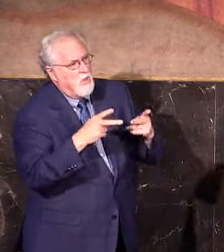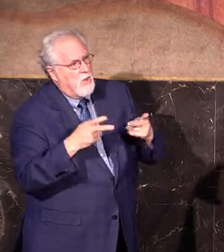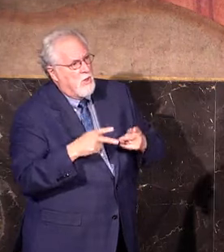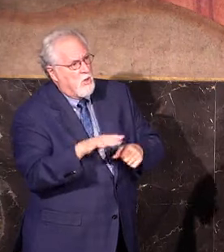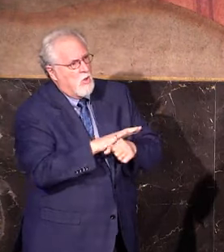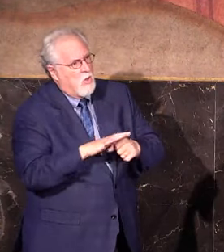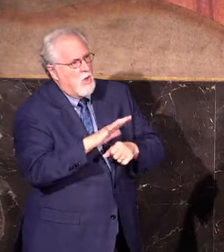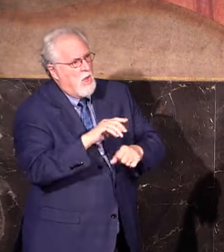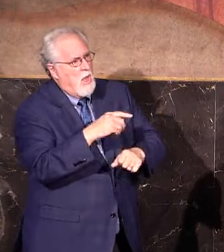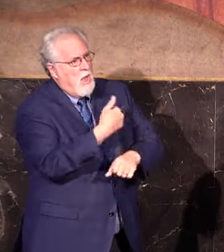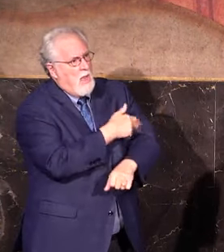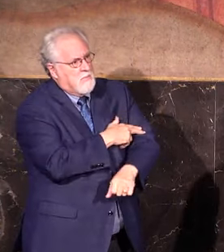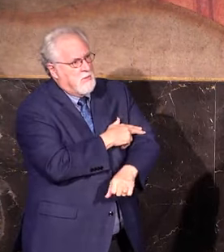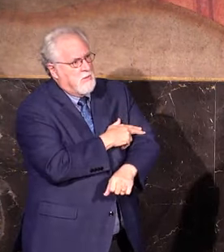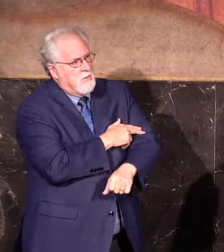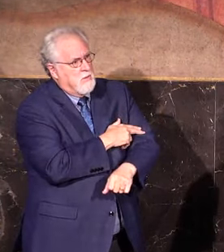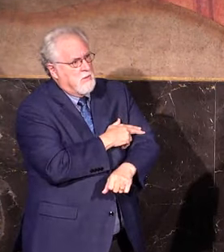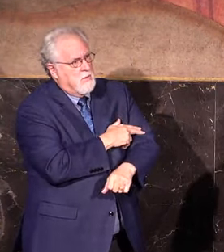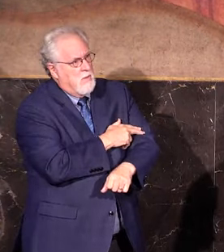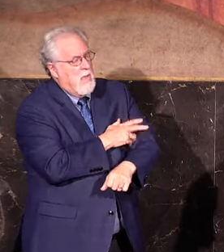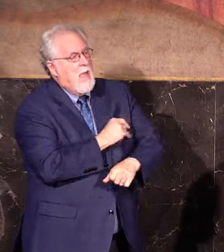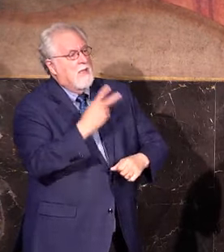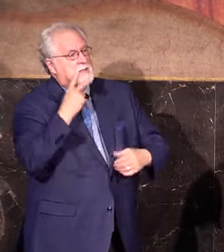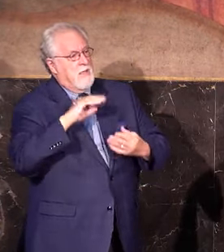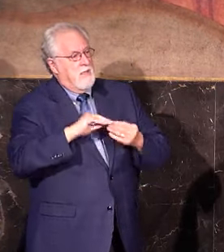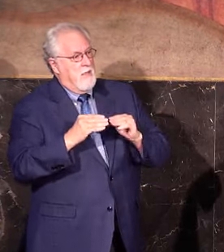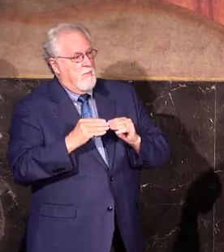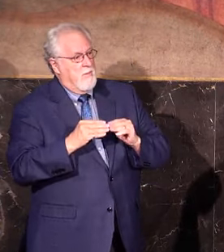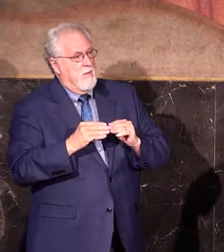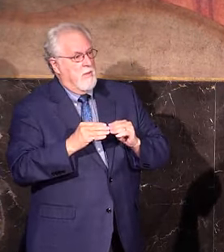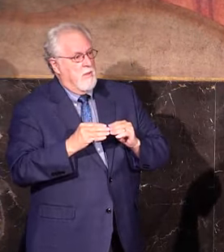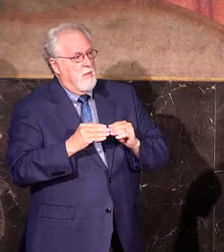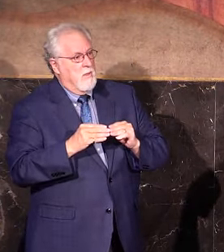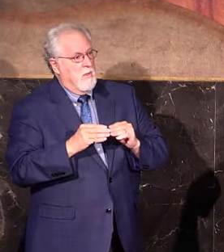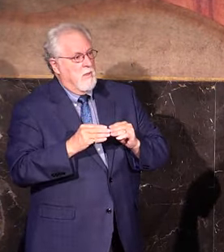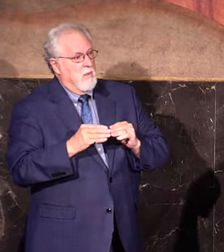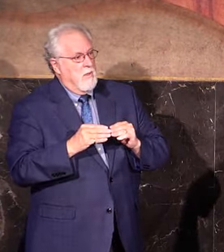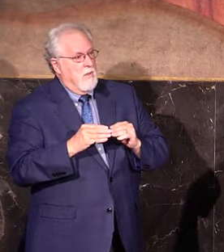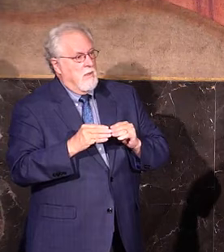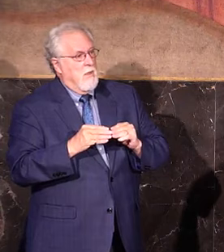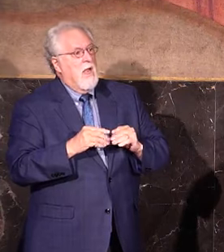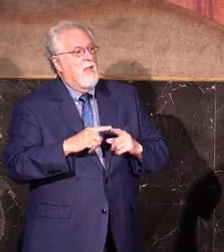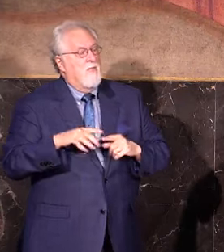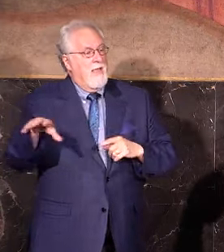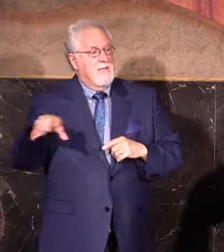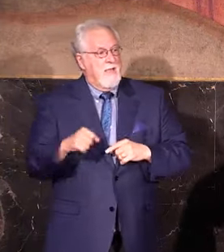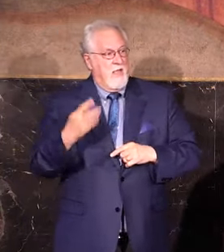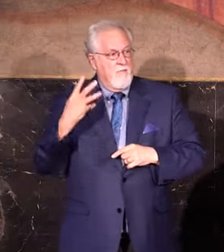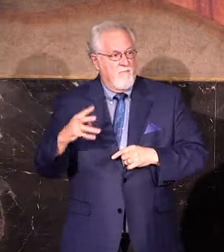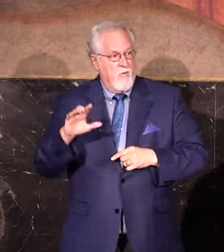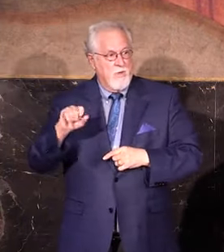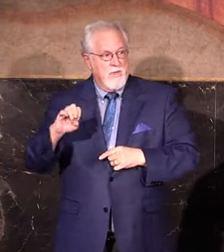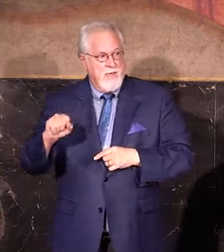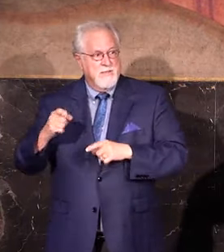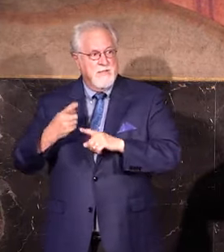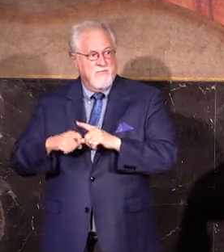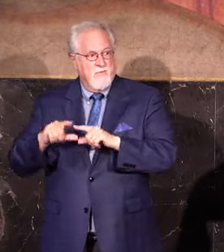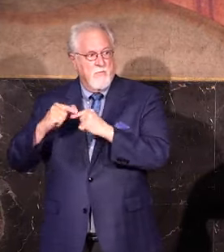have kind of seen it fluctuate, the patient intake, more so patients from congregate settings and not necessarily community